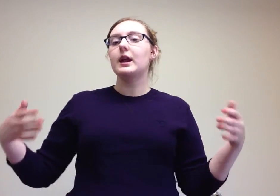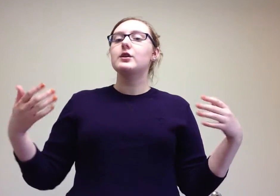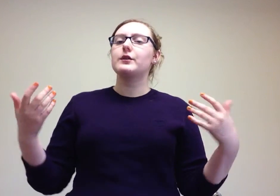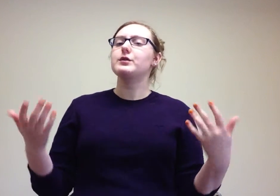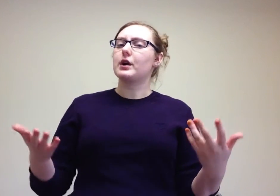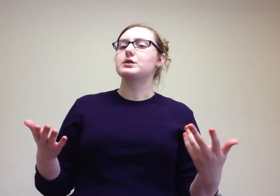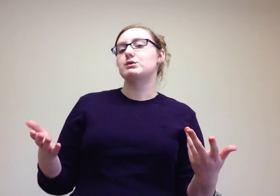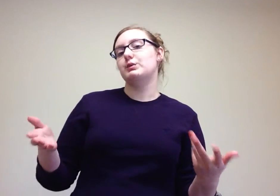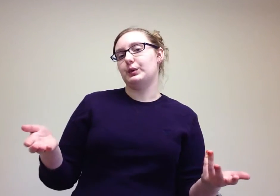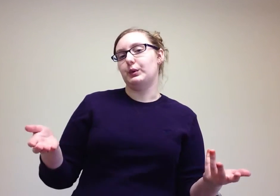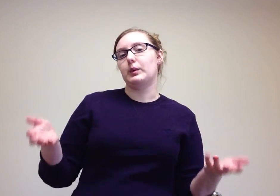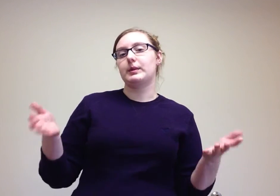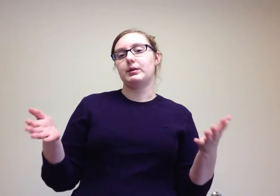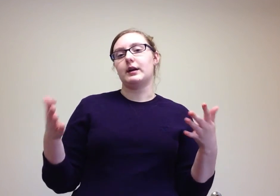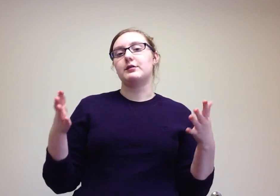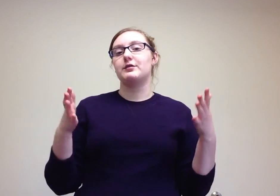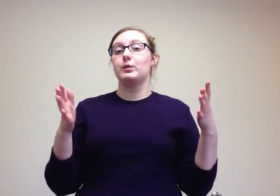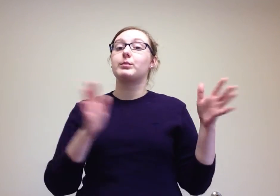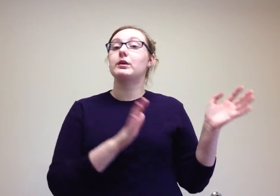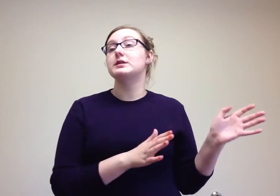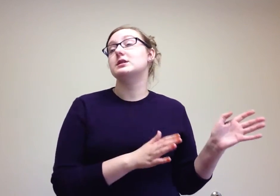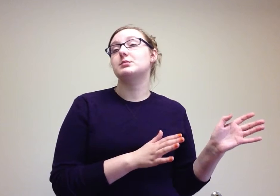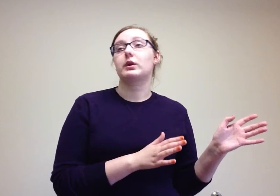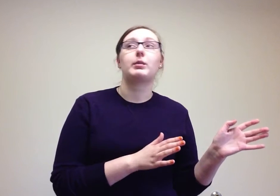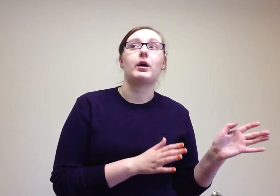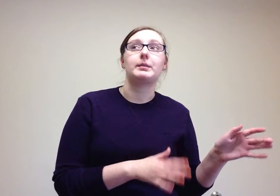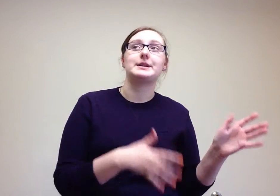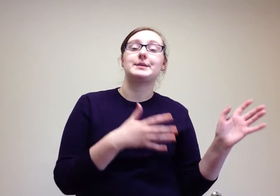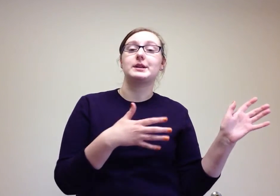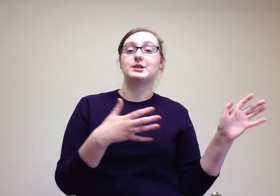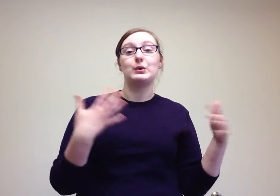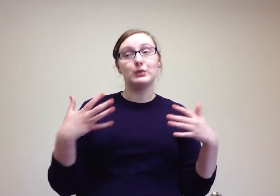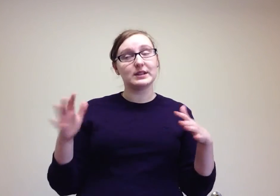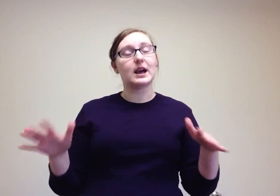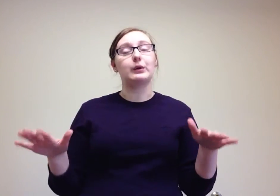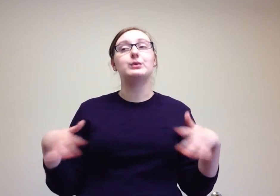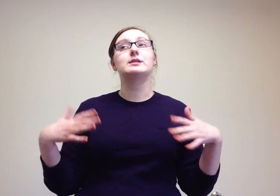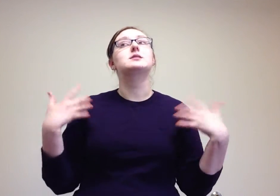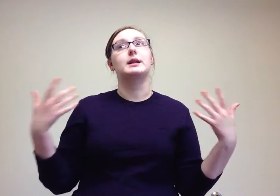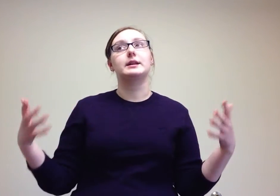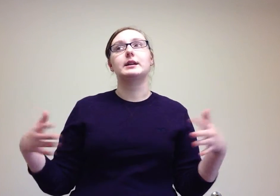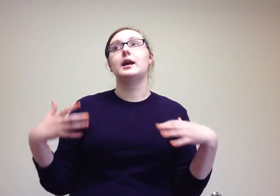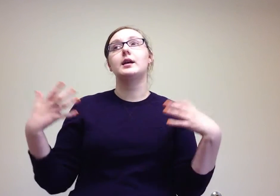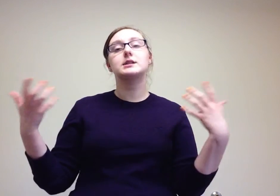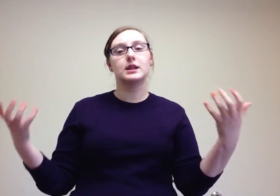yeah, if you've gone into a room where people were previously smoking pot, maybe 10 minutes ago, you can tell, you can smell it, it hangs in the